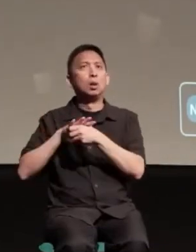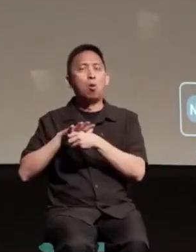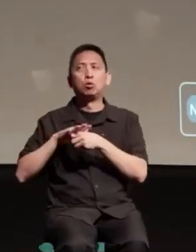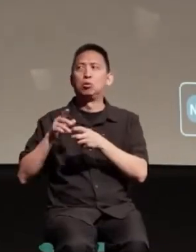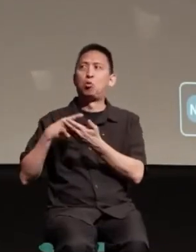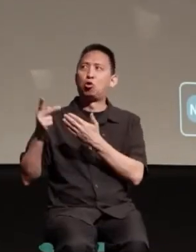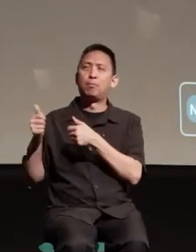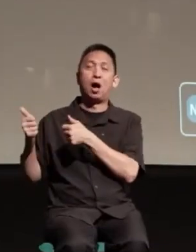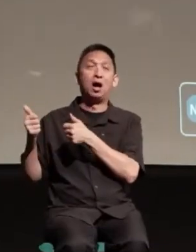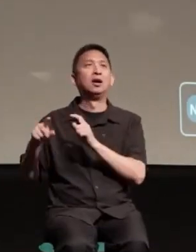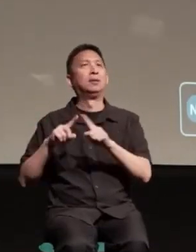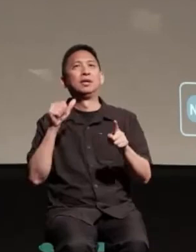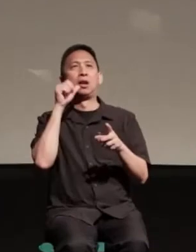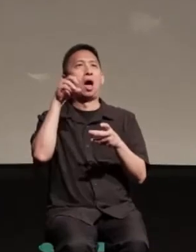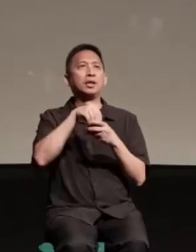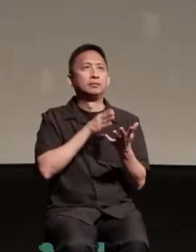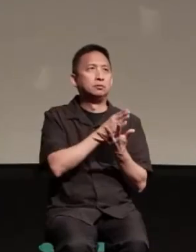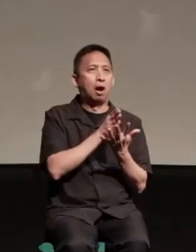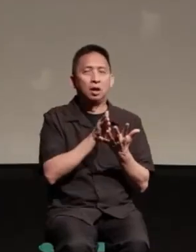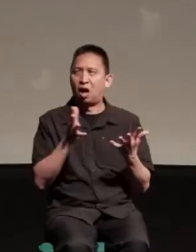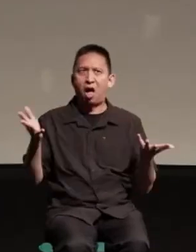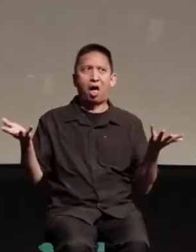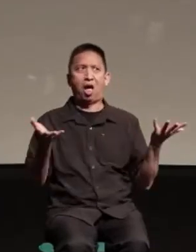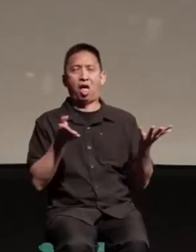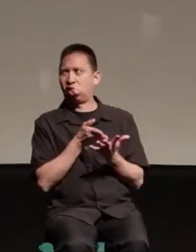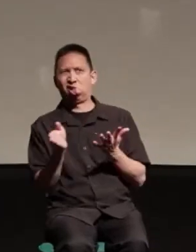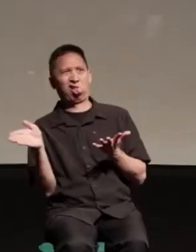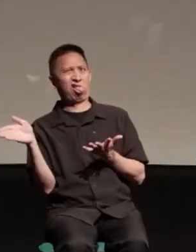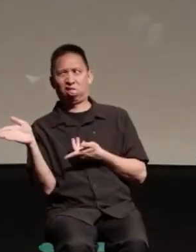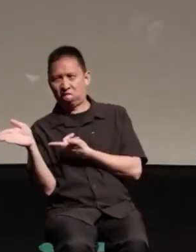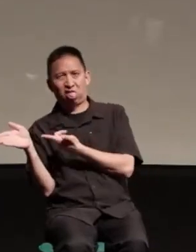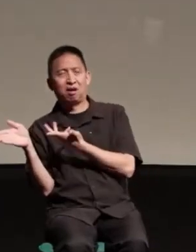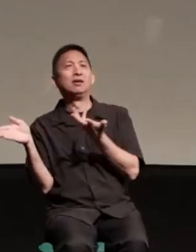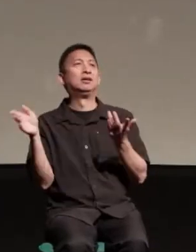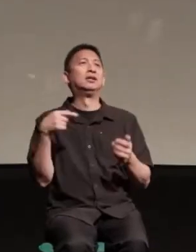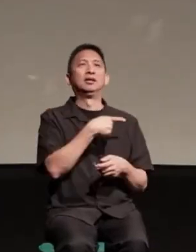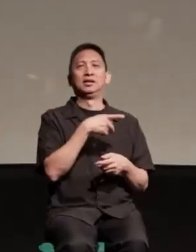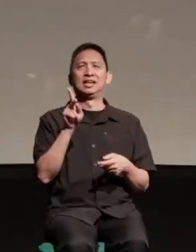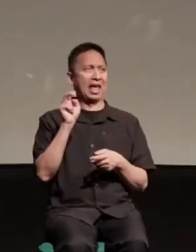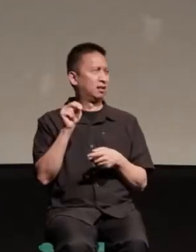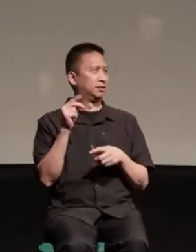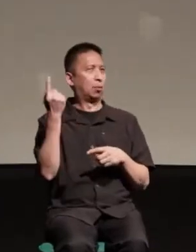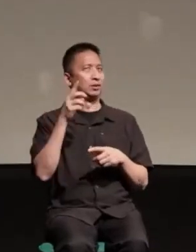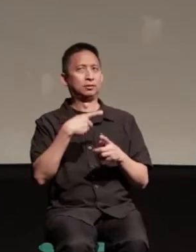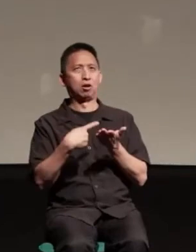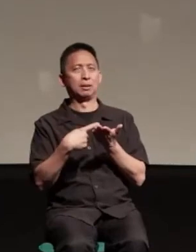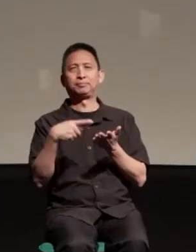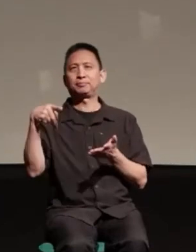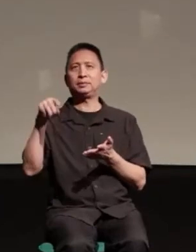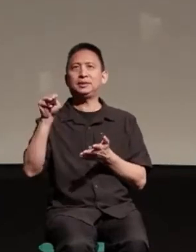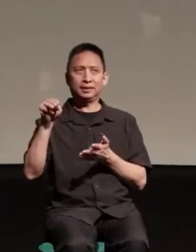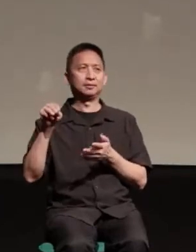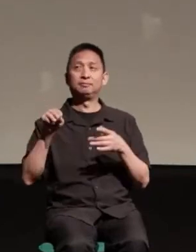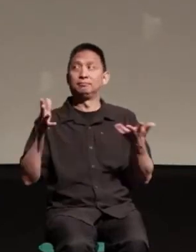are not in the strands. So even when we talk about public media, as Ken mentioned, or someone mentioned earlier, as being a monolith,